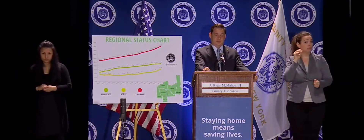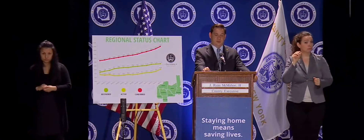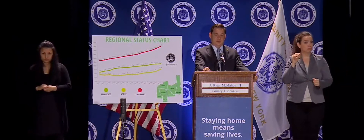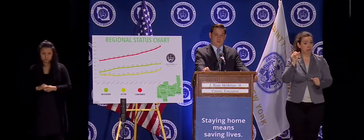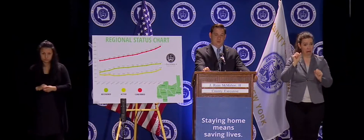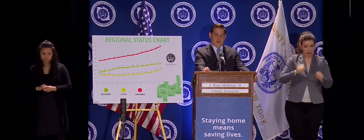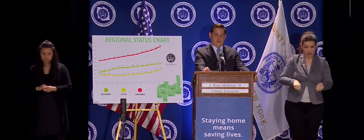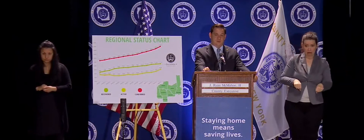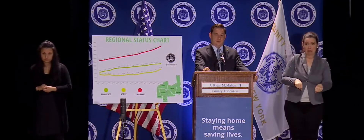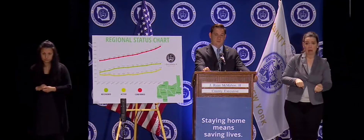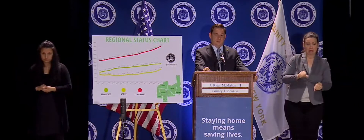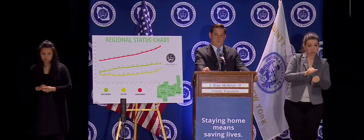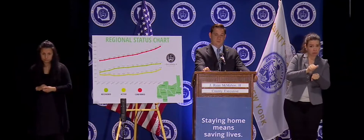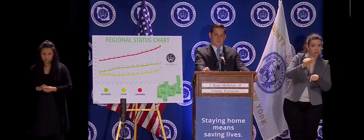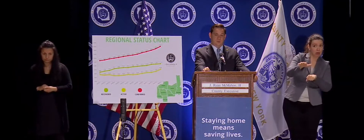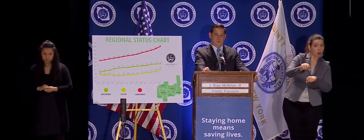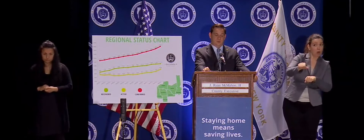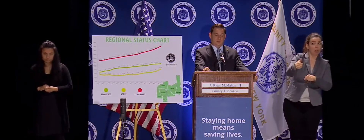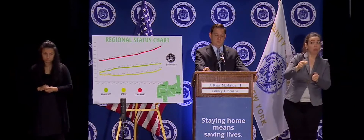is because you have